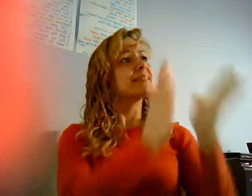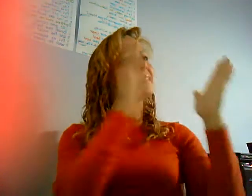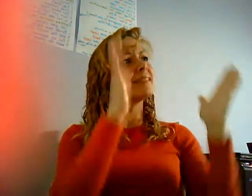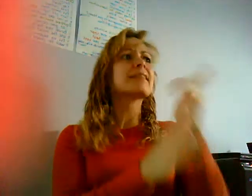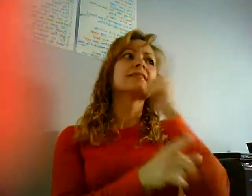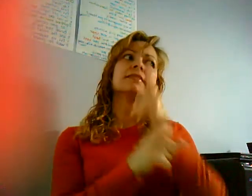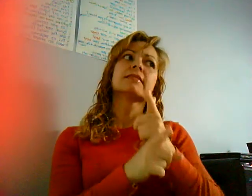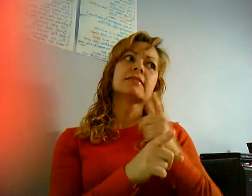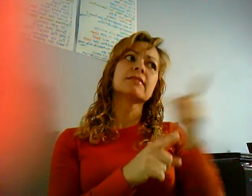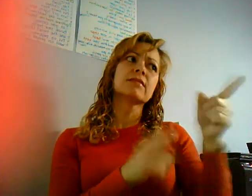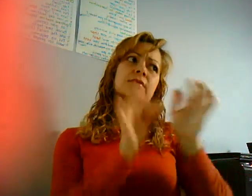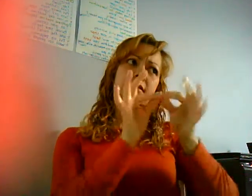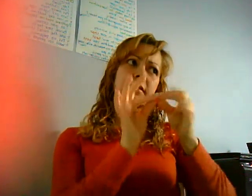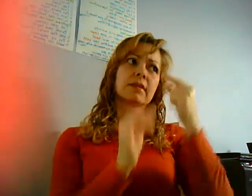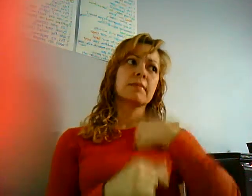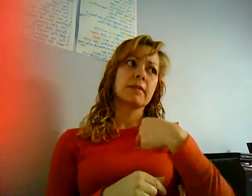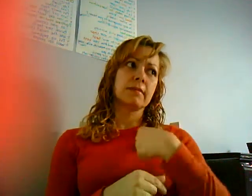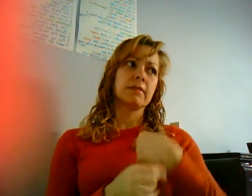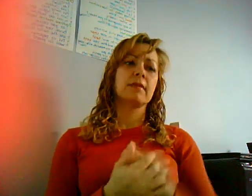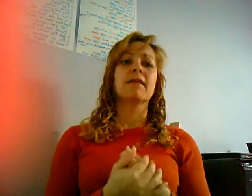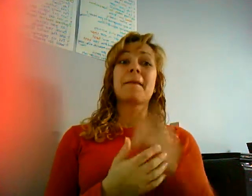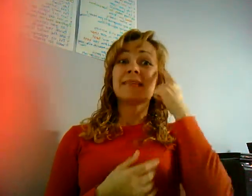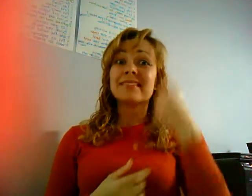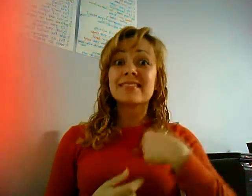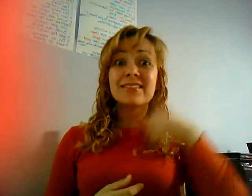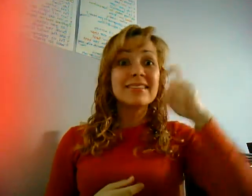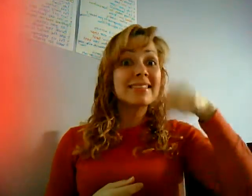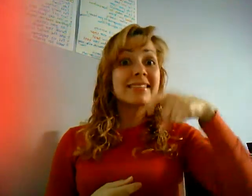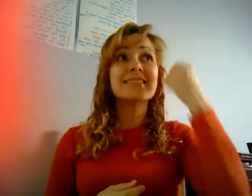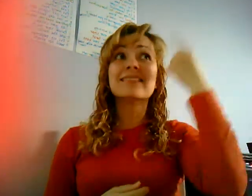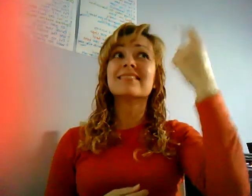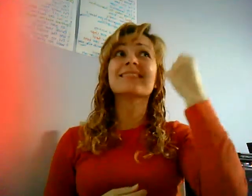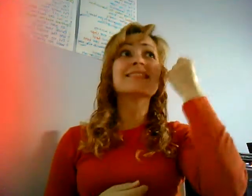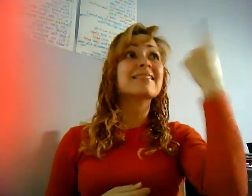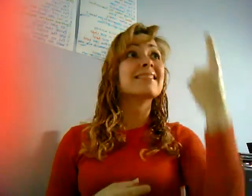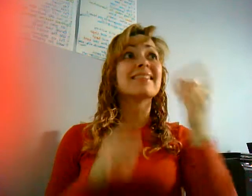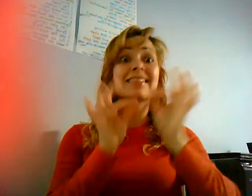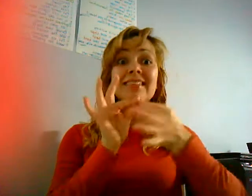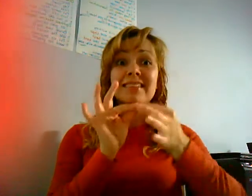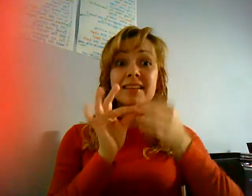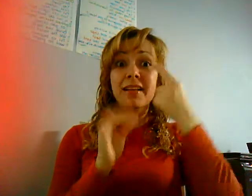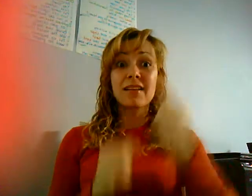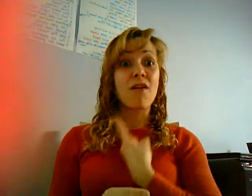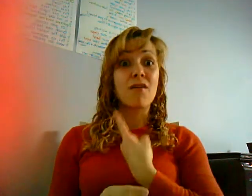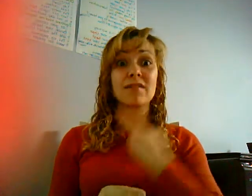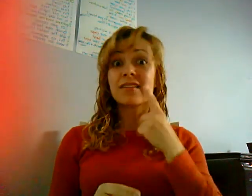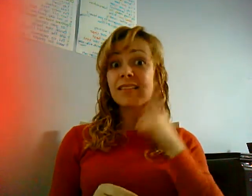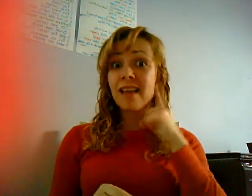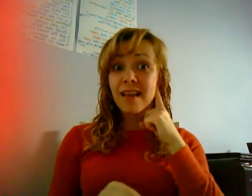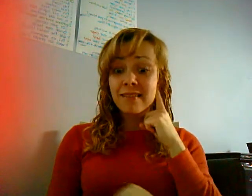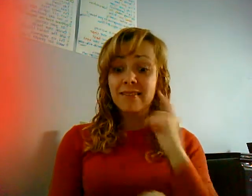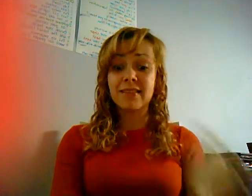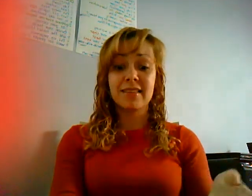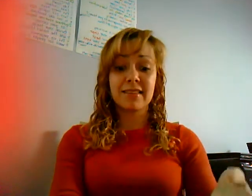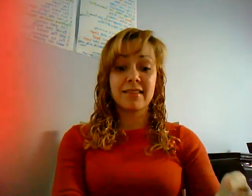dad encouraged my sister, Yvette, to interpret for me because I needed to understand, and I was the only deaf